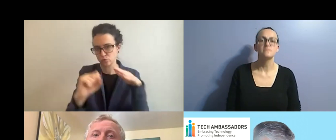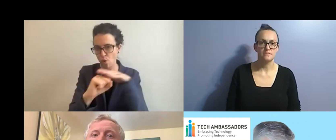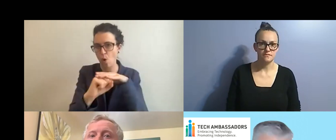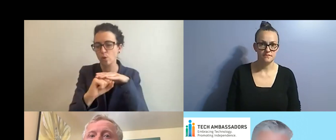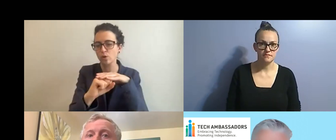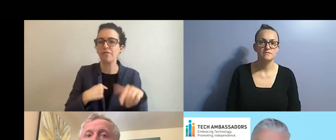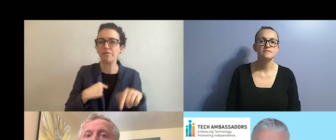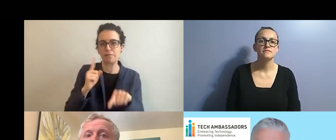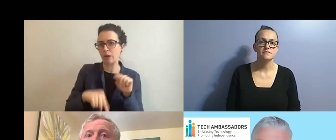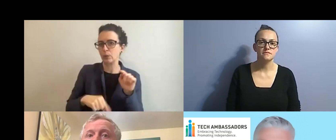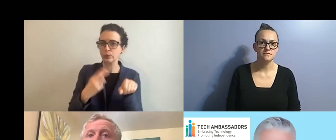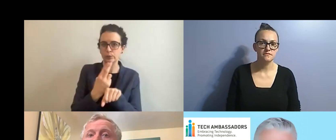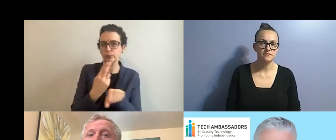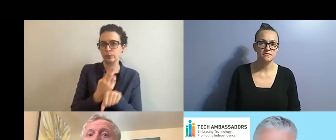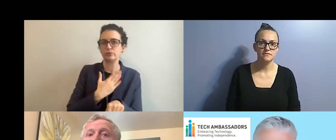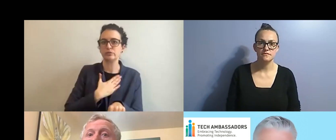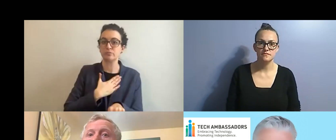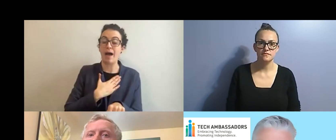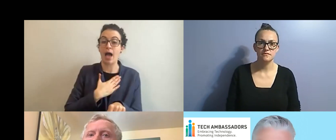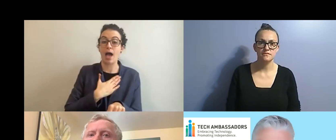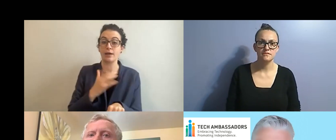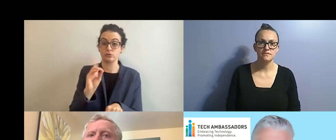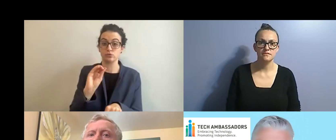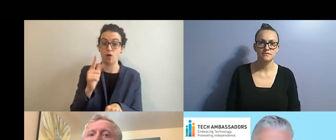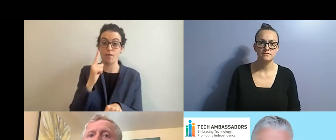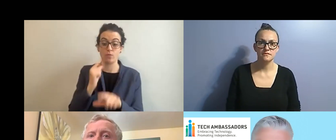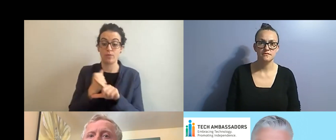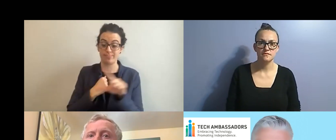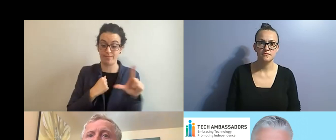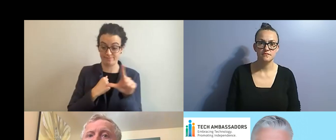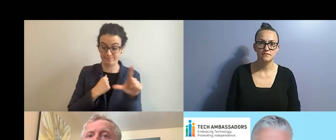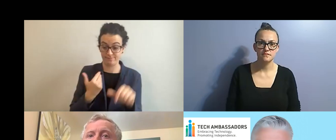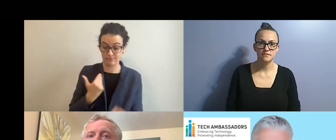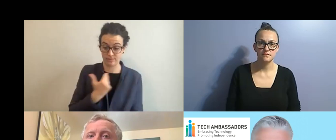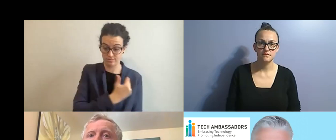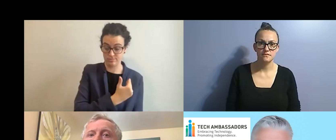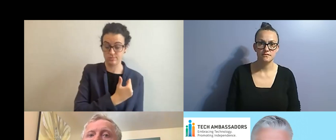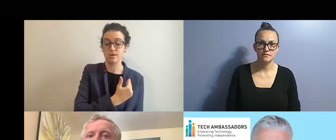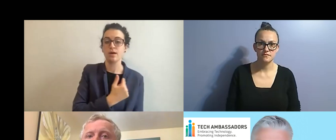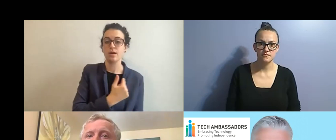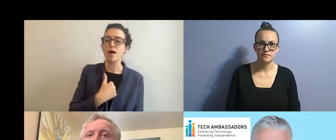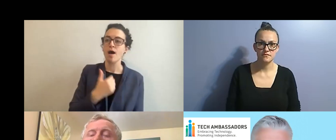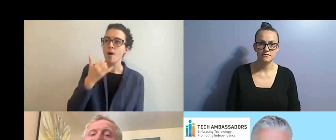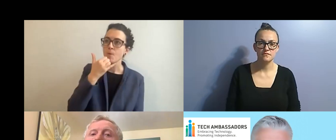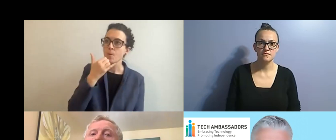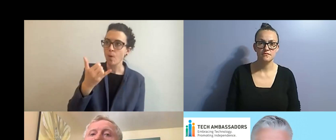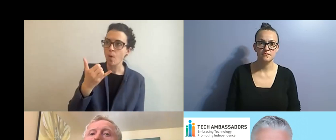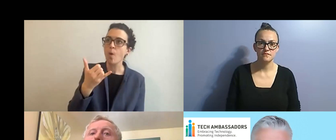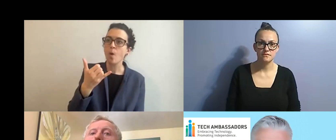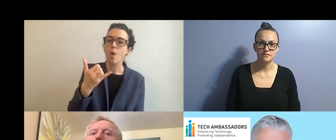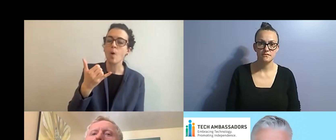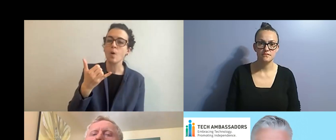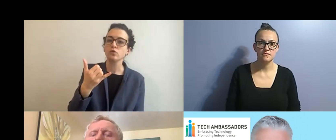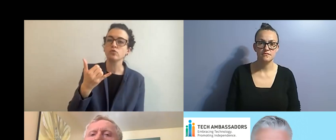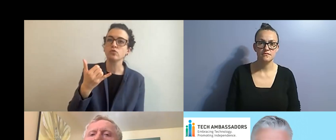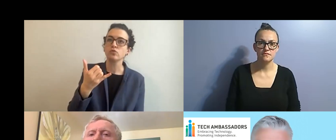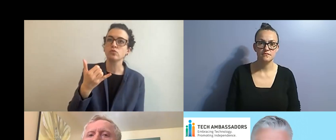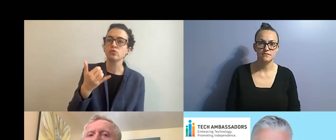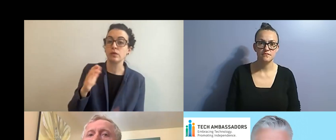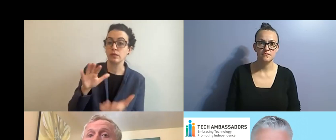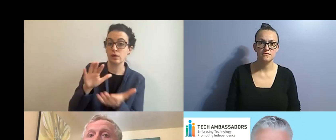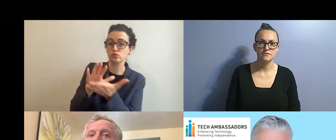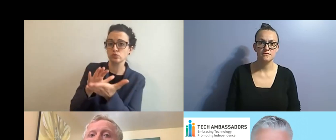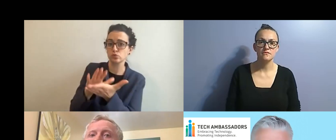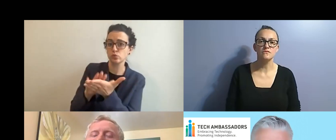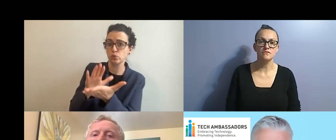my dog on the left side, but I called the school. The doctor recommended me to call the school to do some